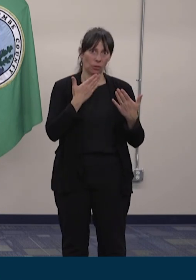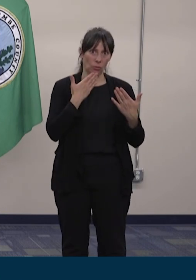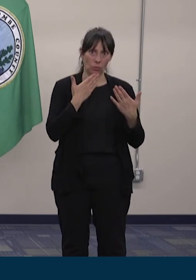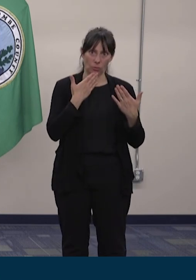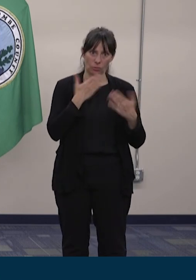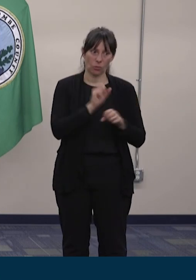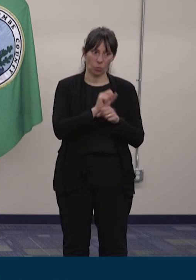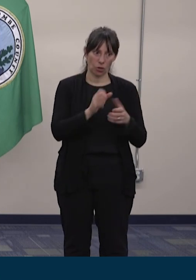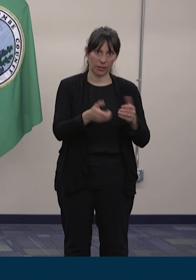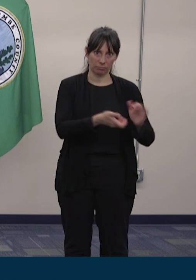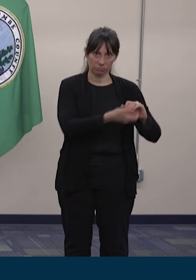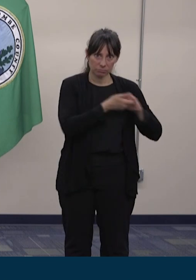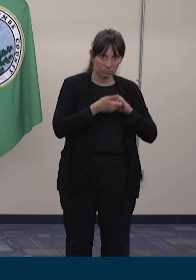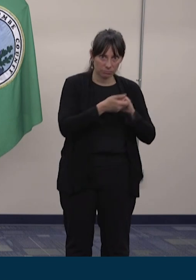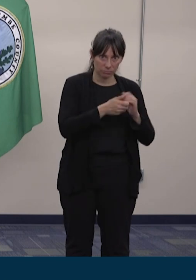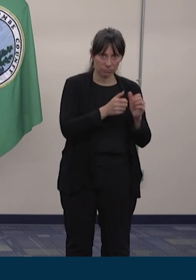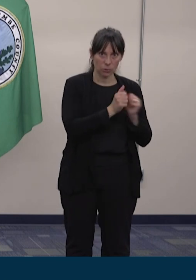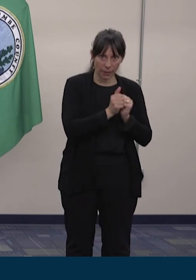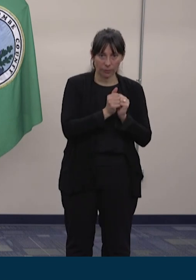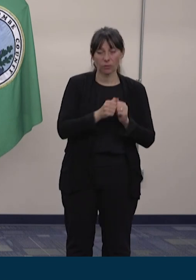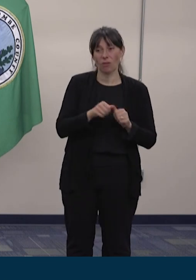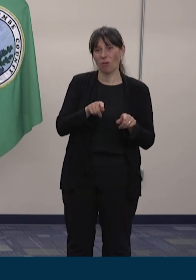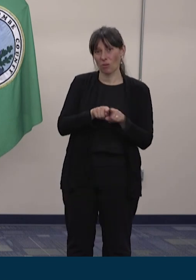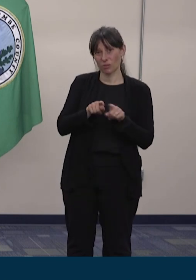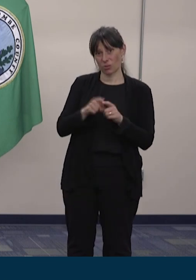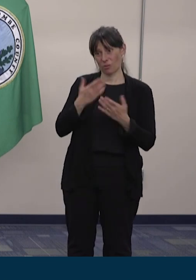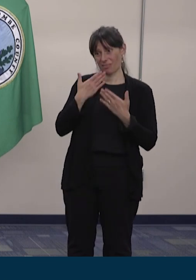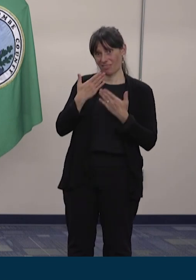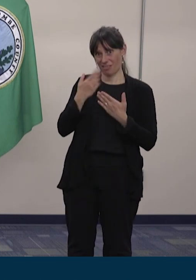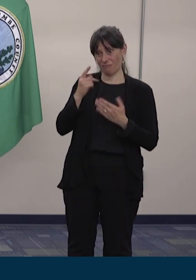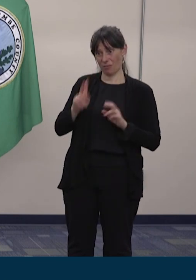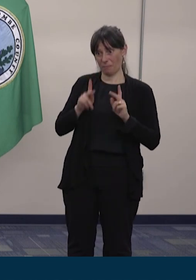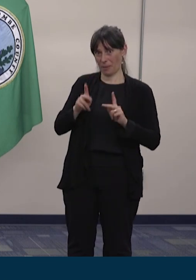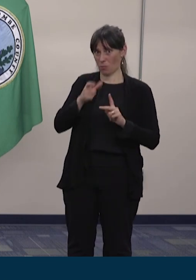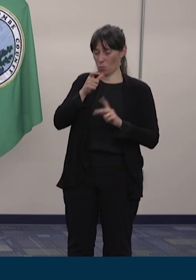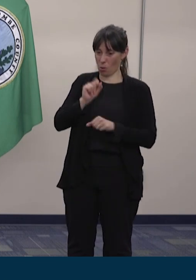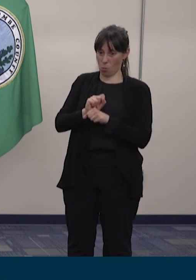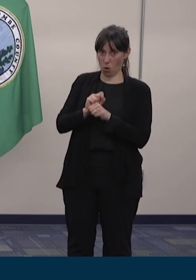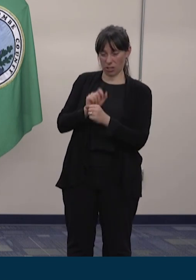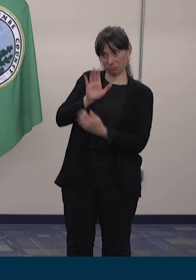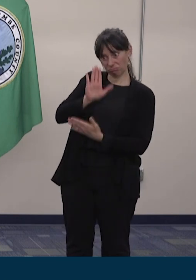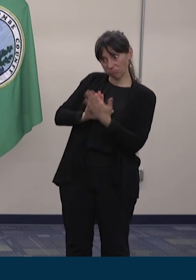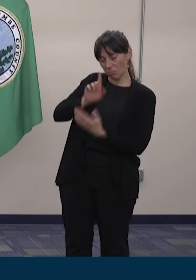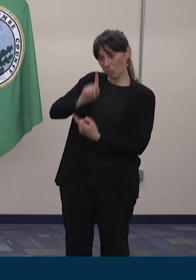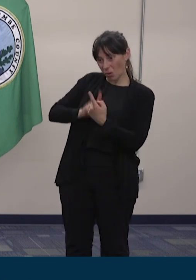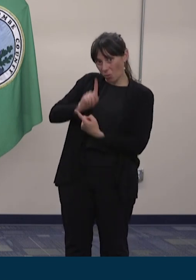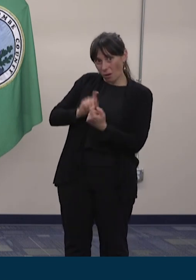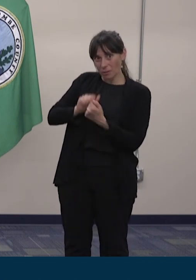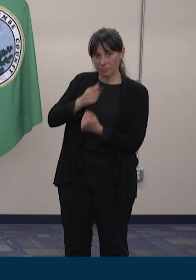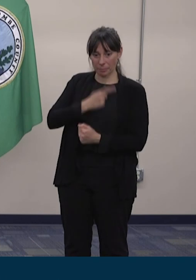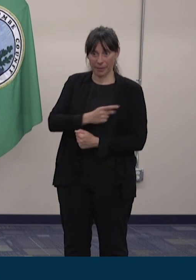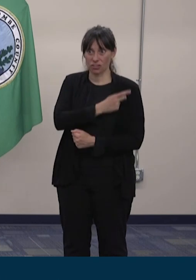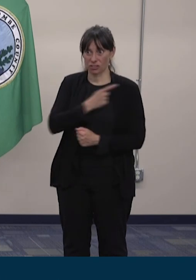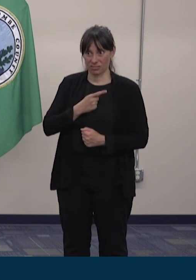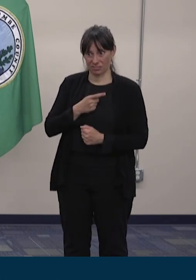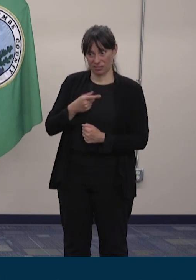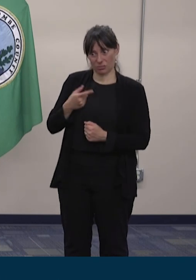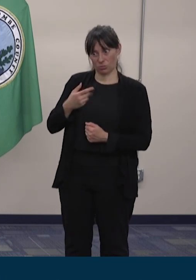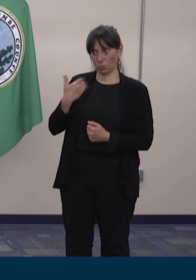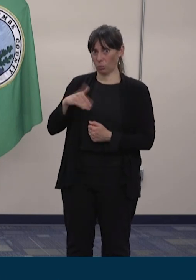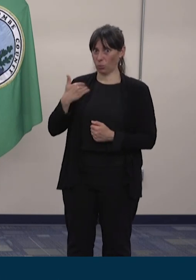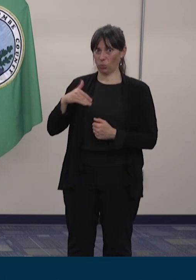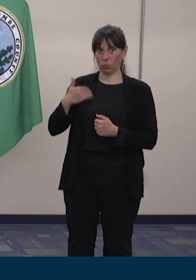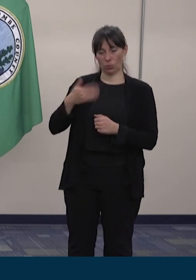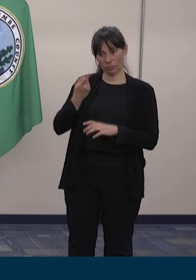folks who have been intimately involved in the care of the patients and battling on the front lines, exposing themselves